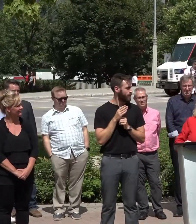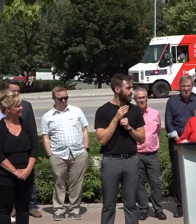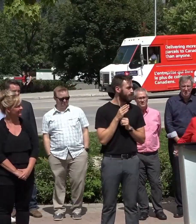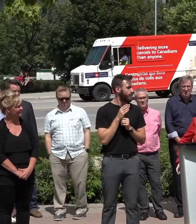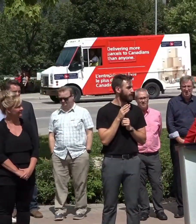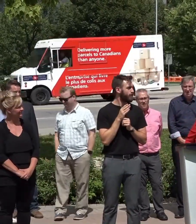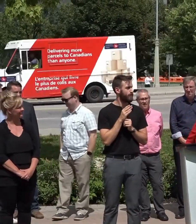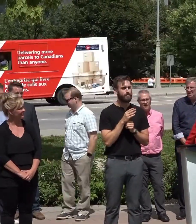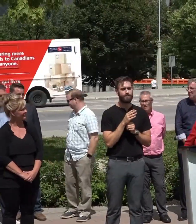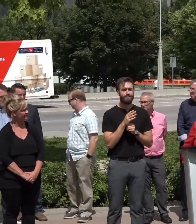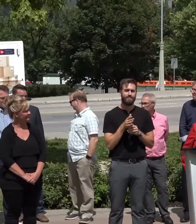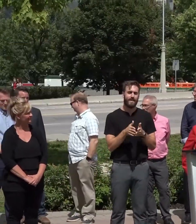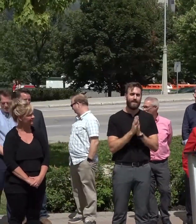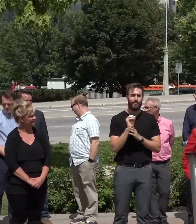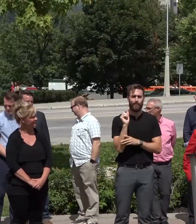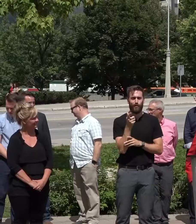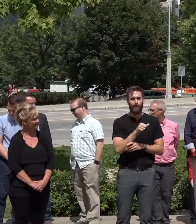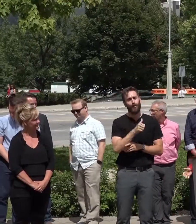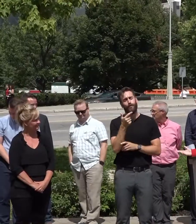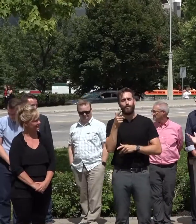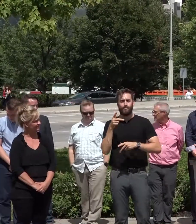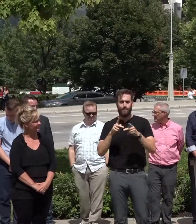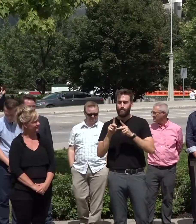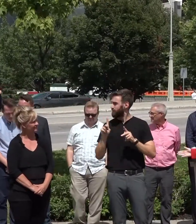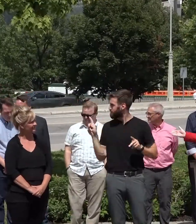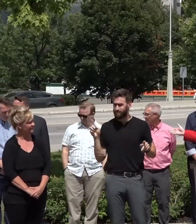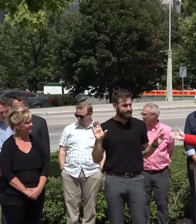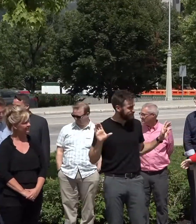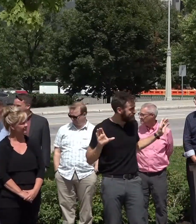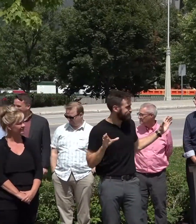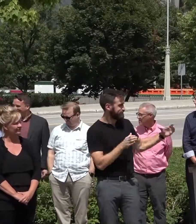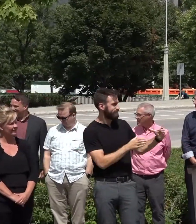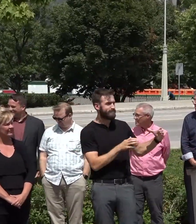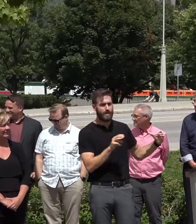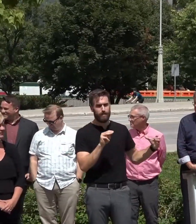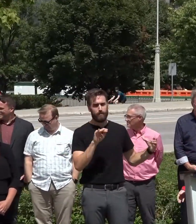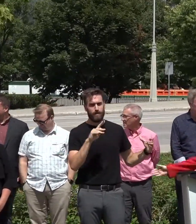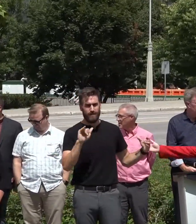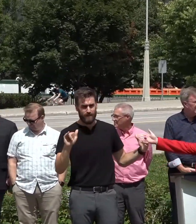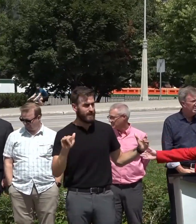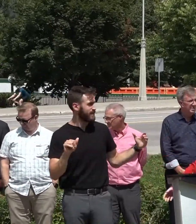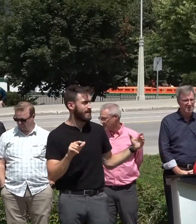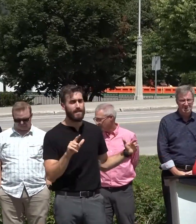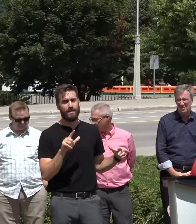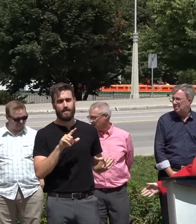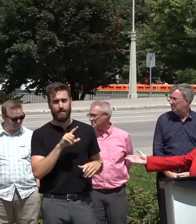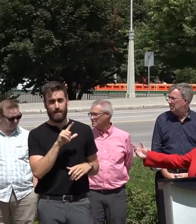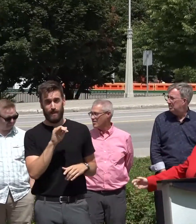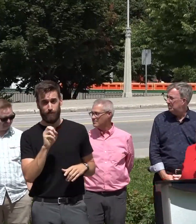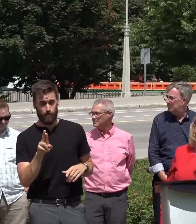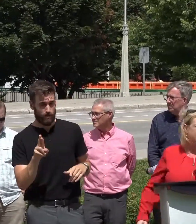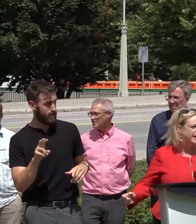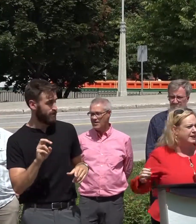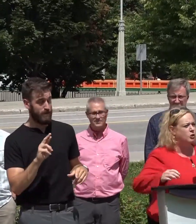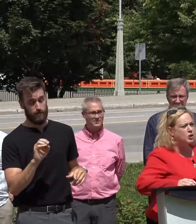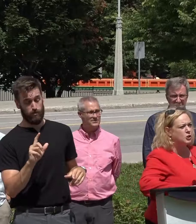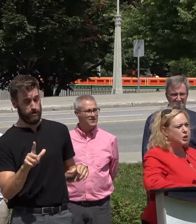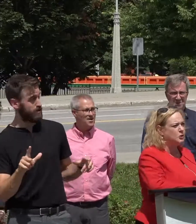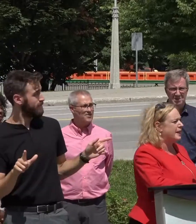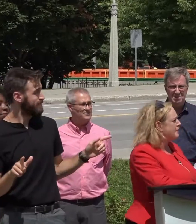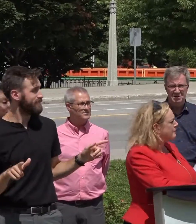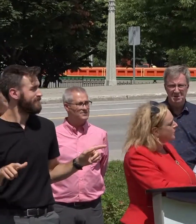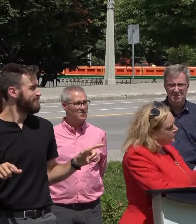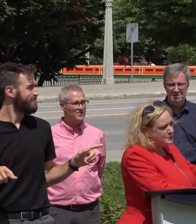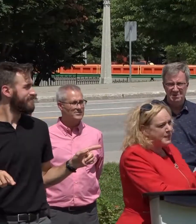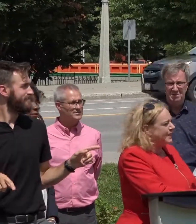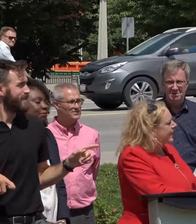of the opposition members that are from the Ontario Legislature up to stand with me. So Mitzi Hunter from the Liberal Caucus, Mike Schreiner, the leader of the Green Party, and of course your